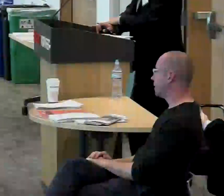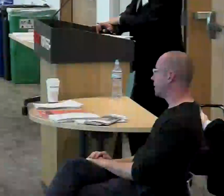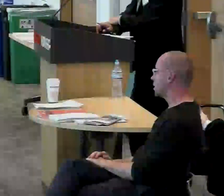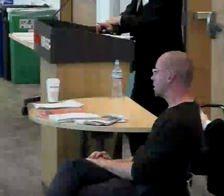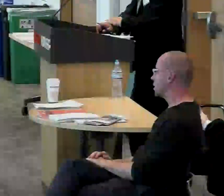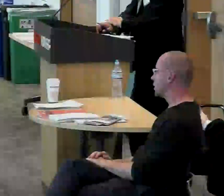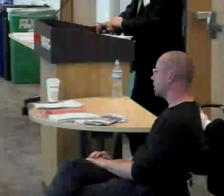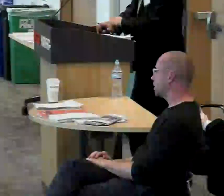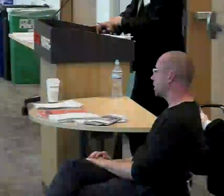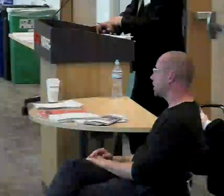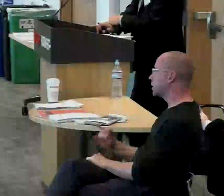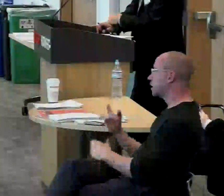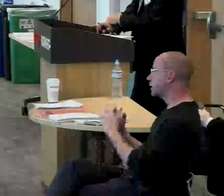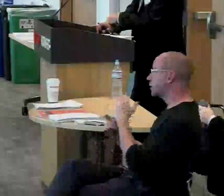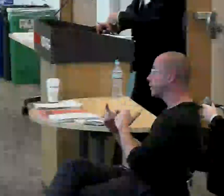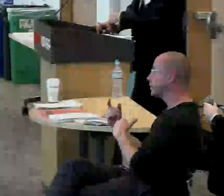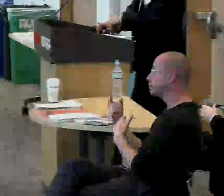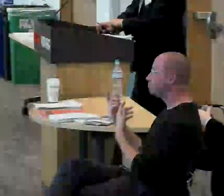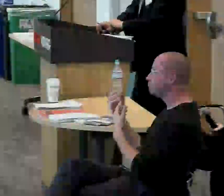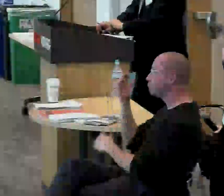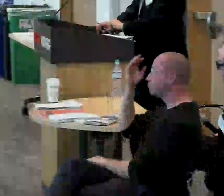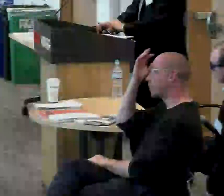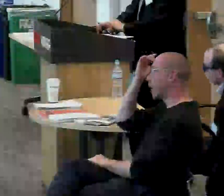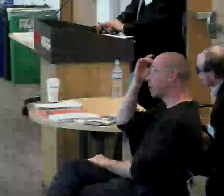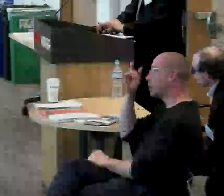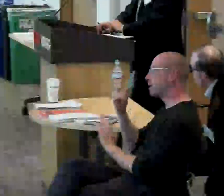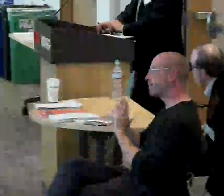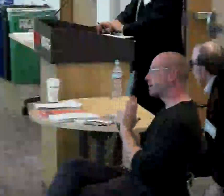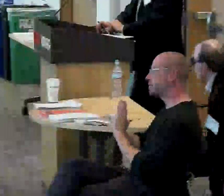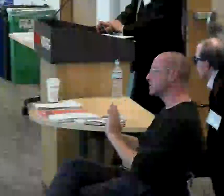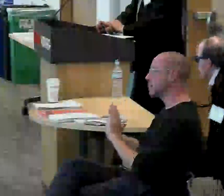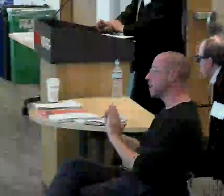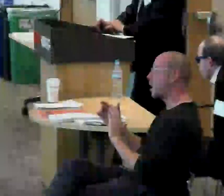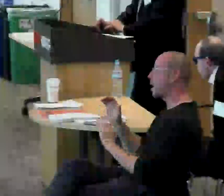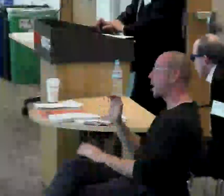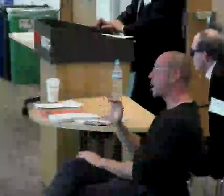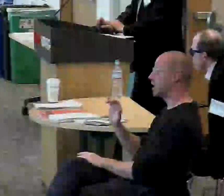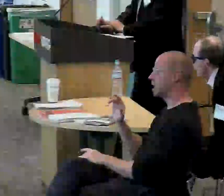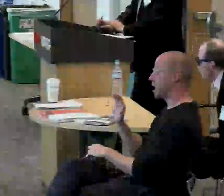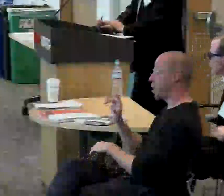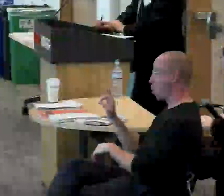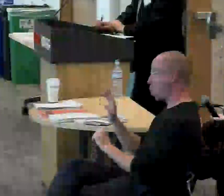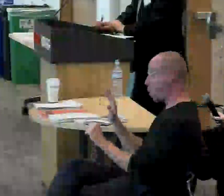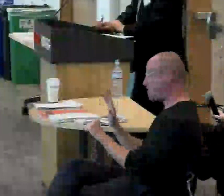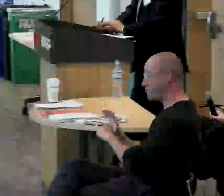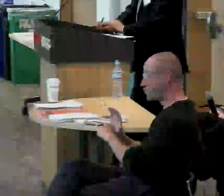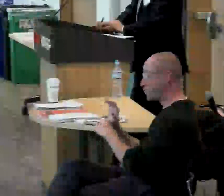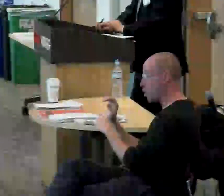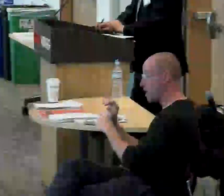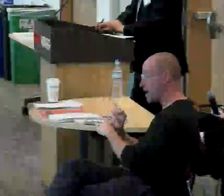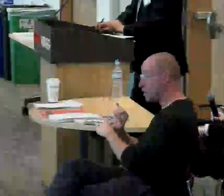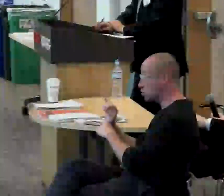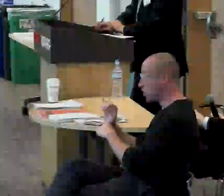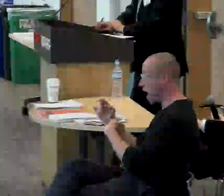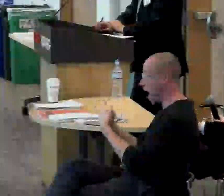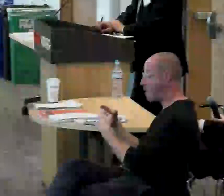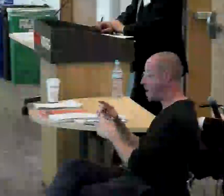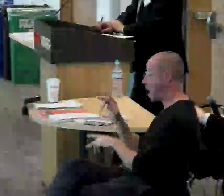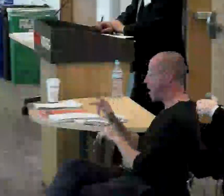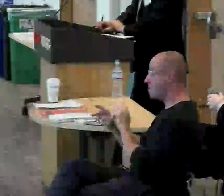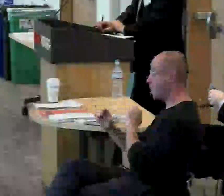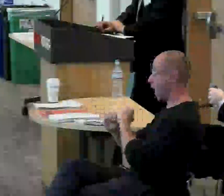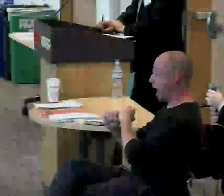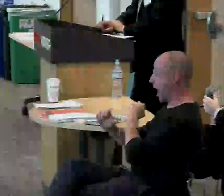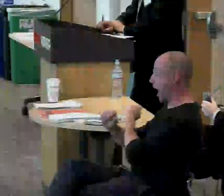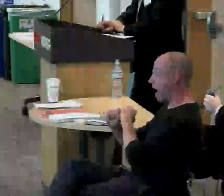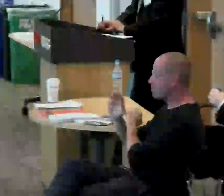let's see, what can I think of? Like a whole little industry developing around this. People advertising will help you set up an